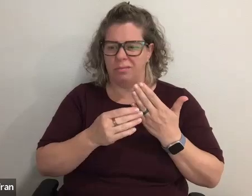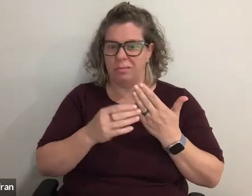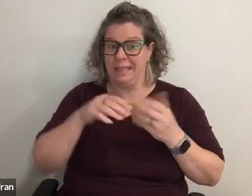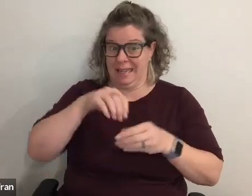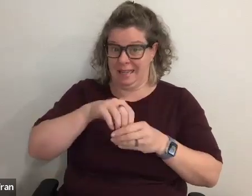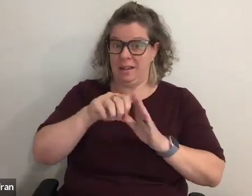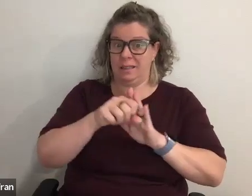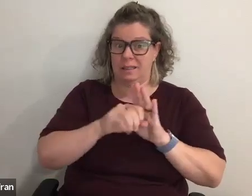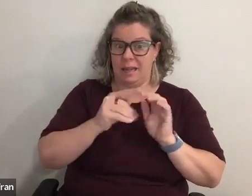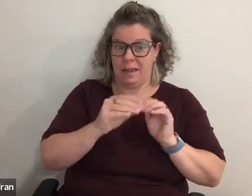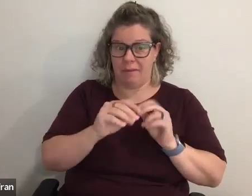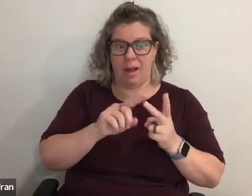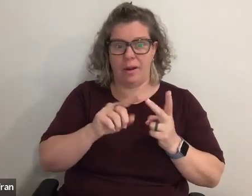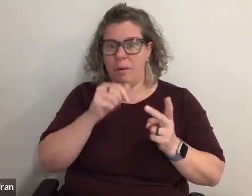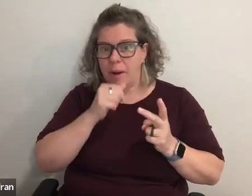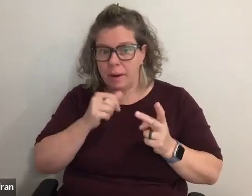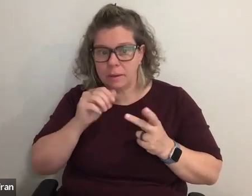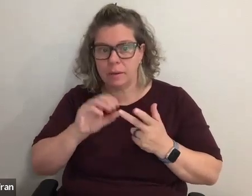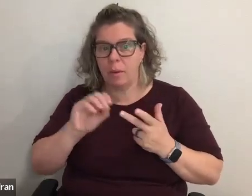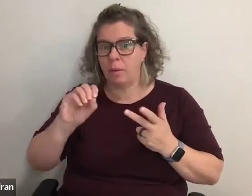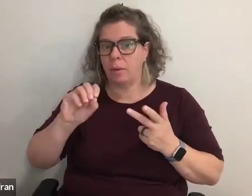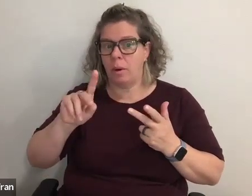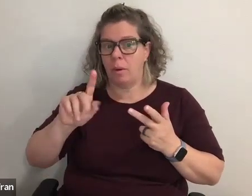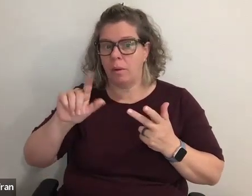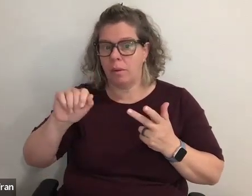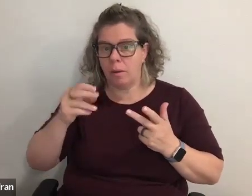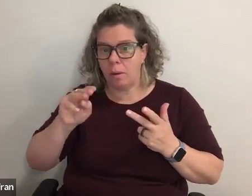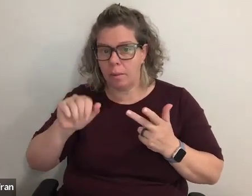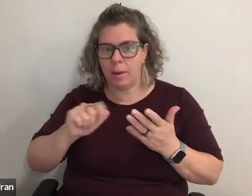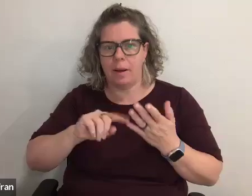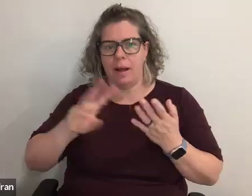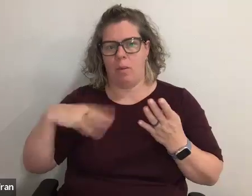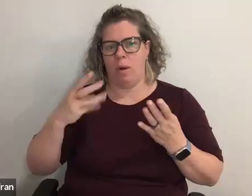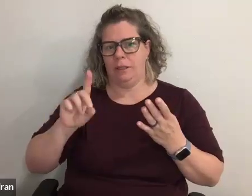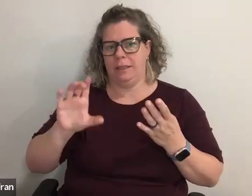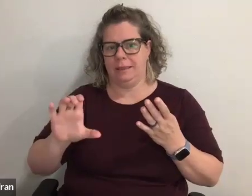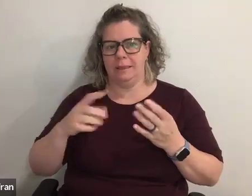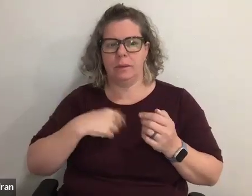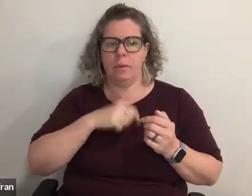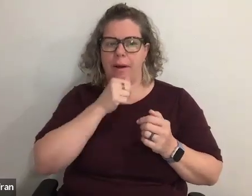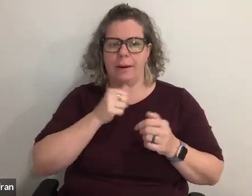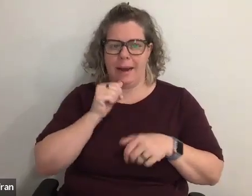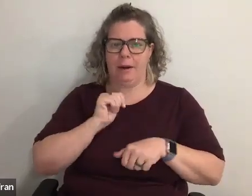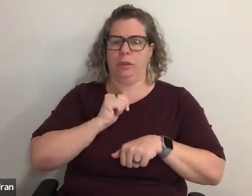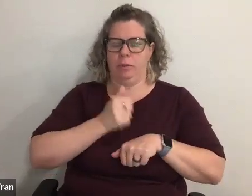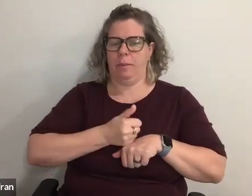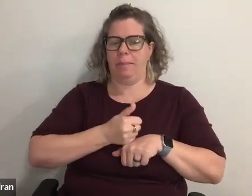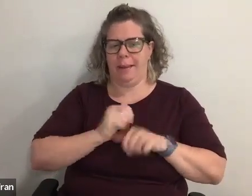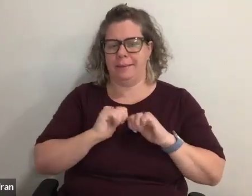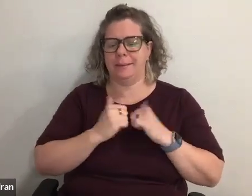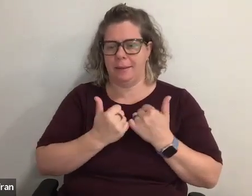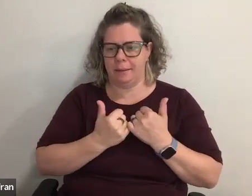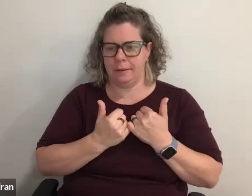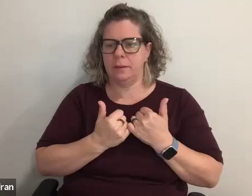Idaho, Arizona, Oklahoma, and Washington, D.C. We are an Arizona-based agency,